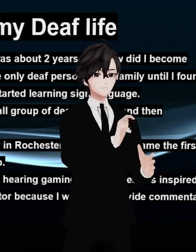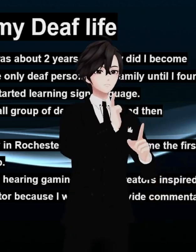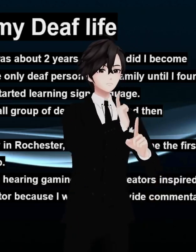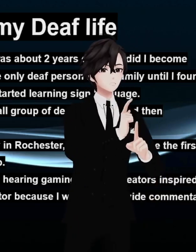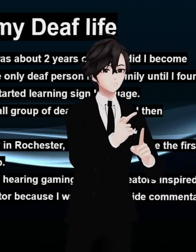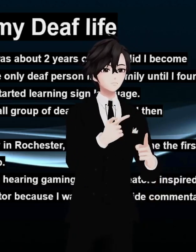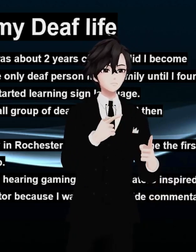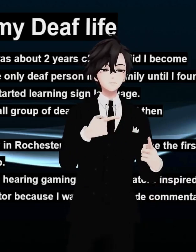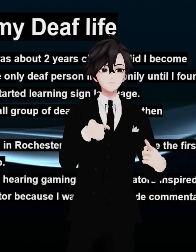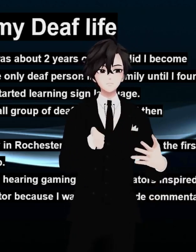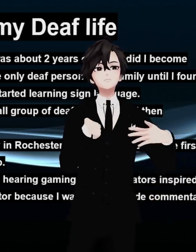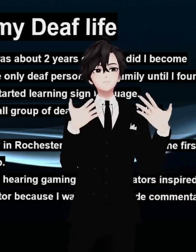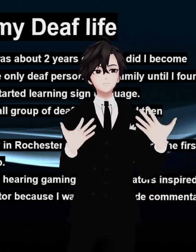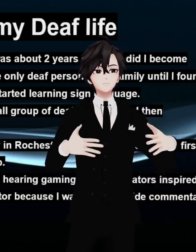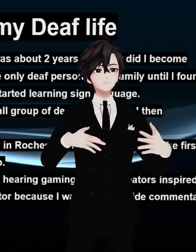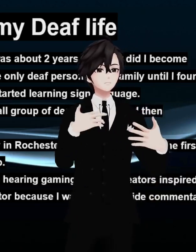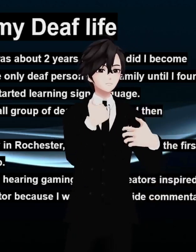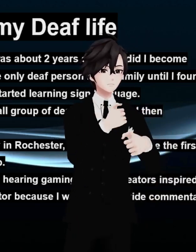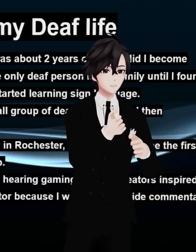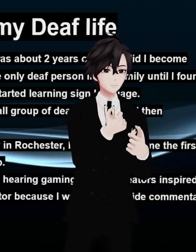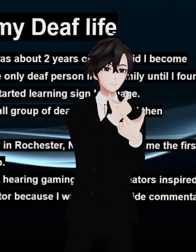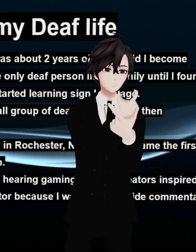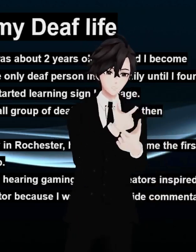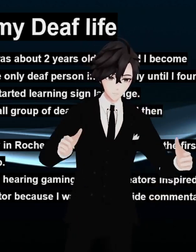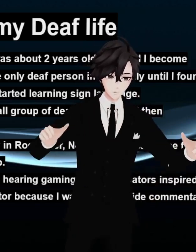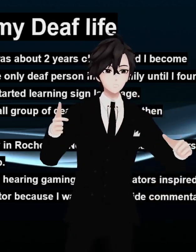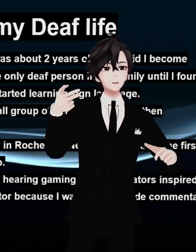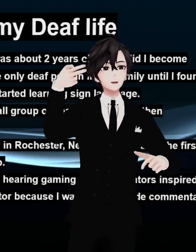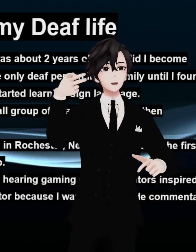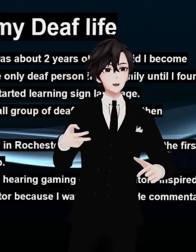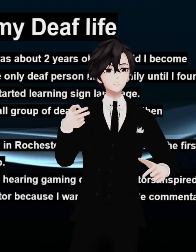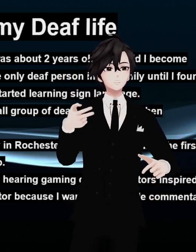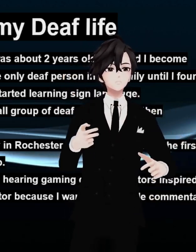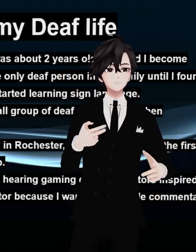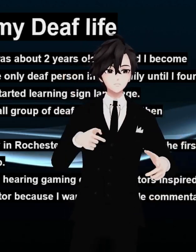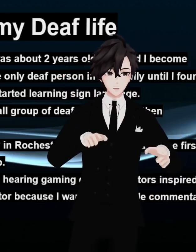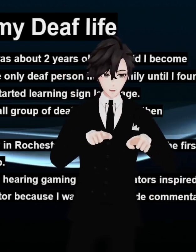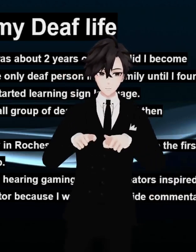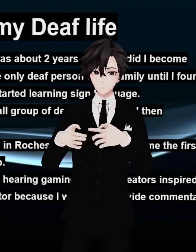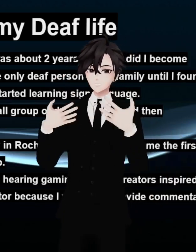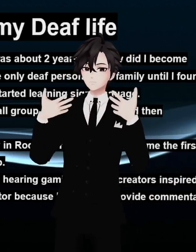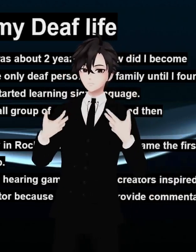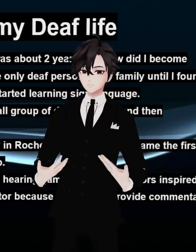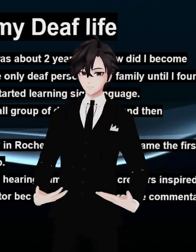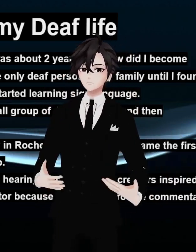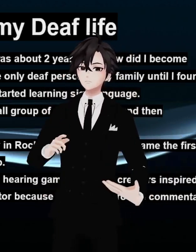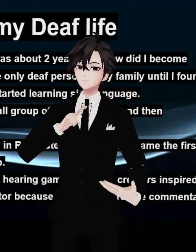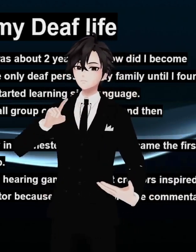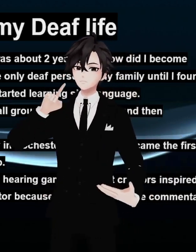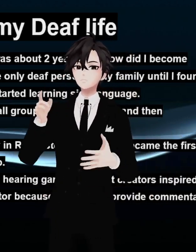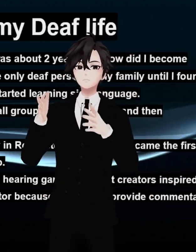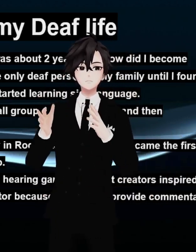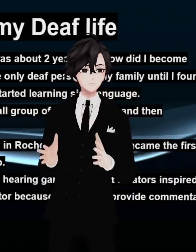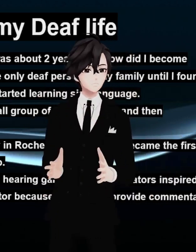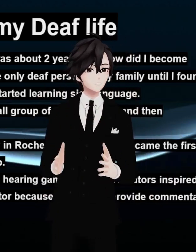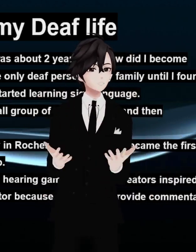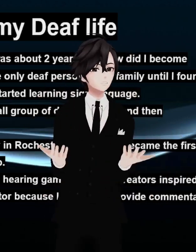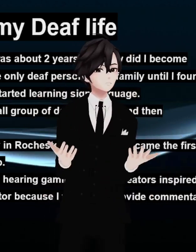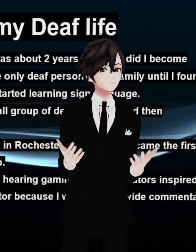And I have made history as a deaf person being a part of their Overwatch esports group. And it was a huge achievement for me because I